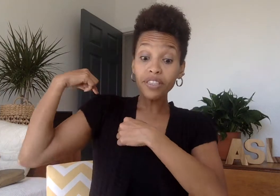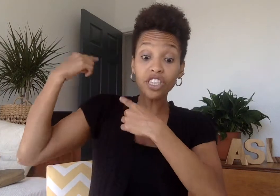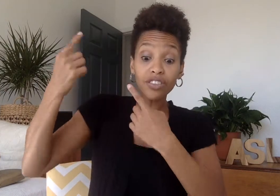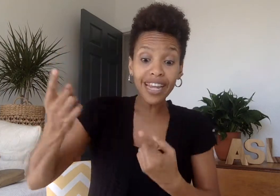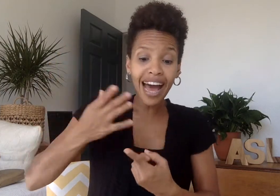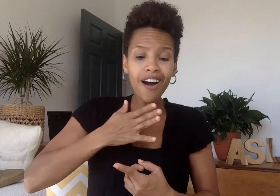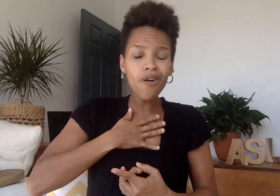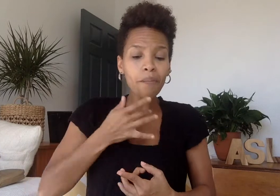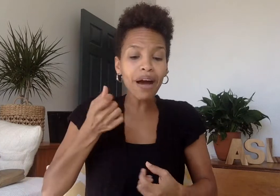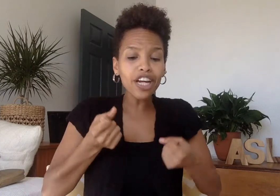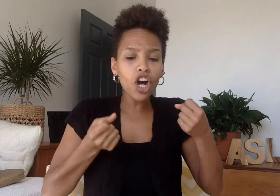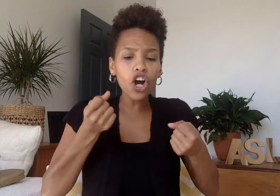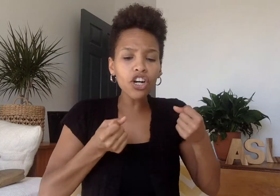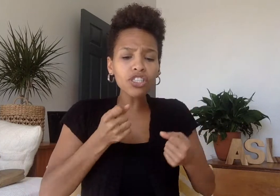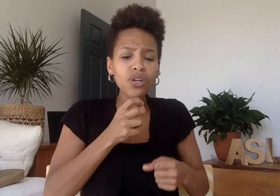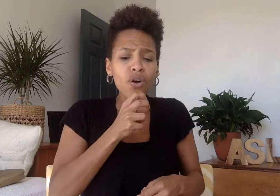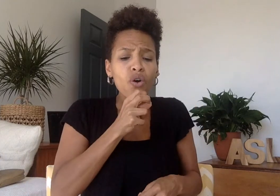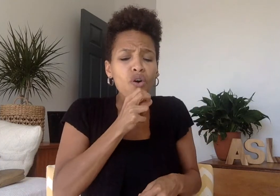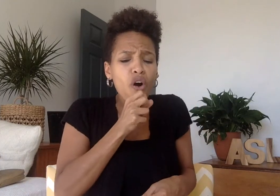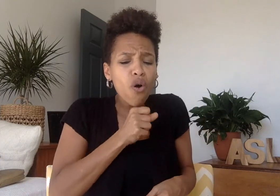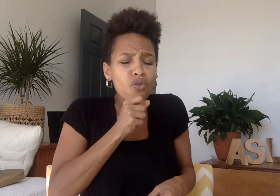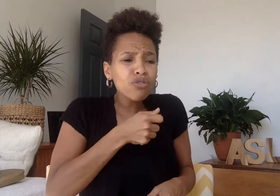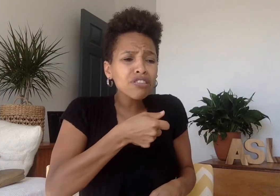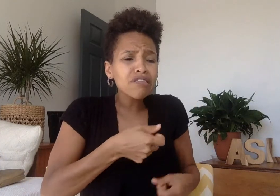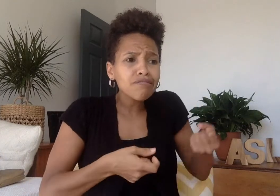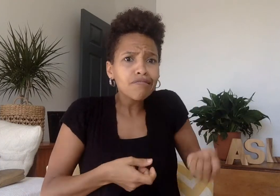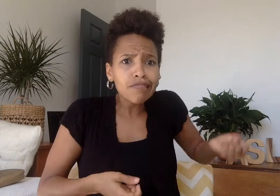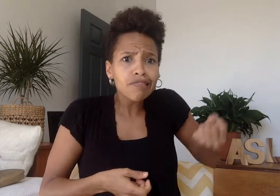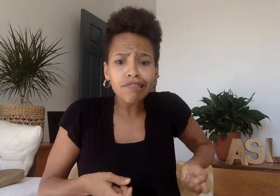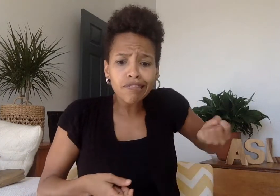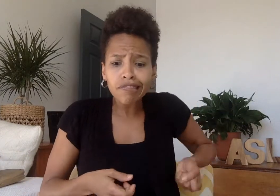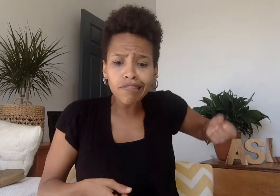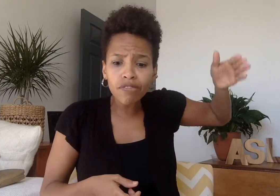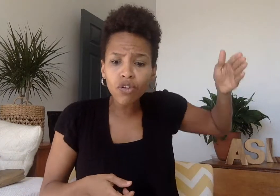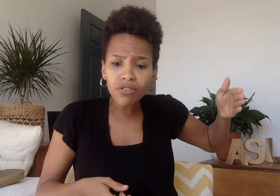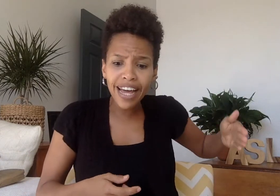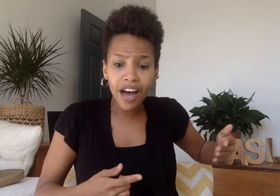until now, my car's old, roll down.